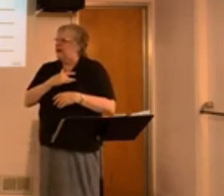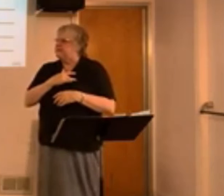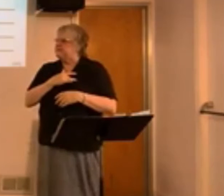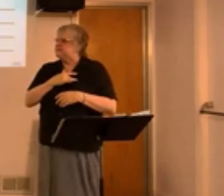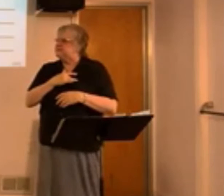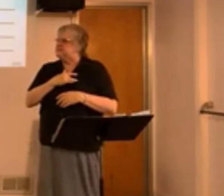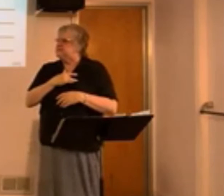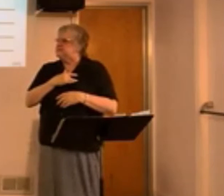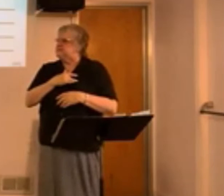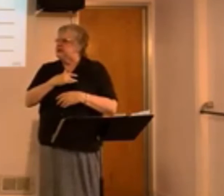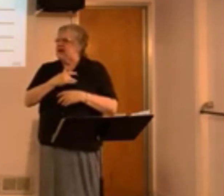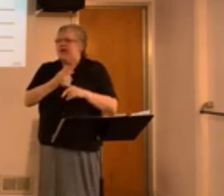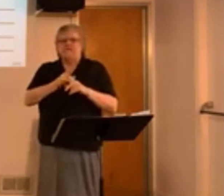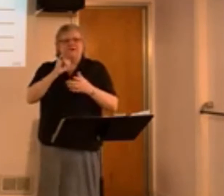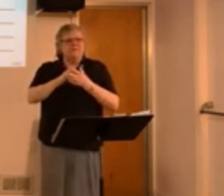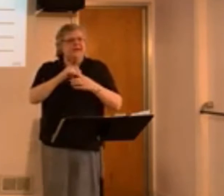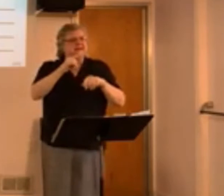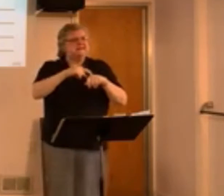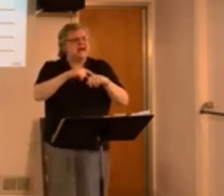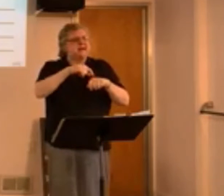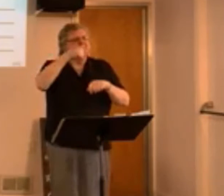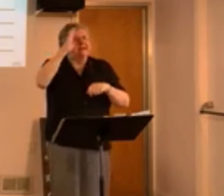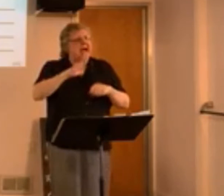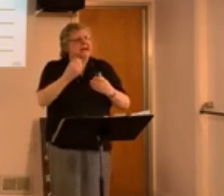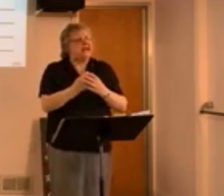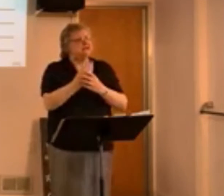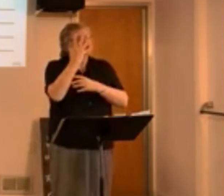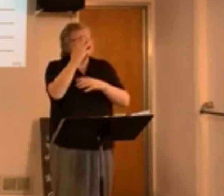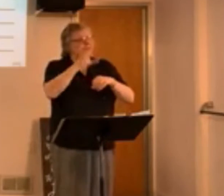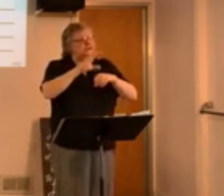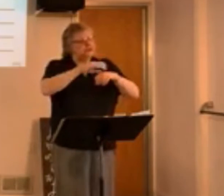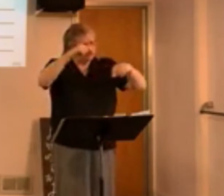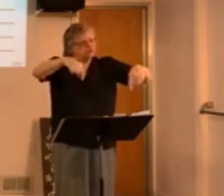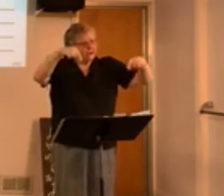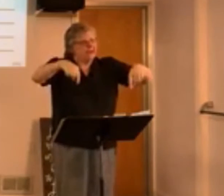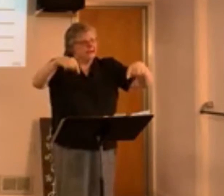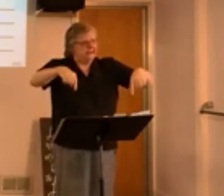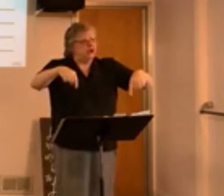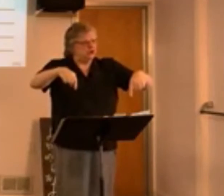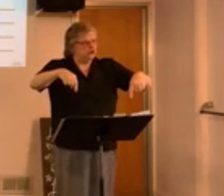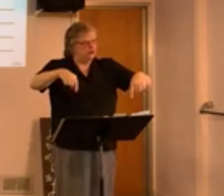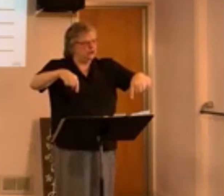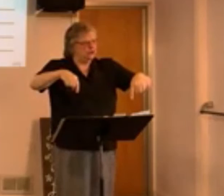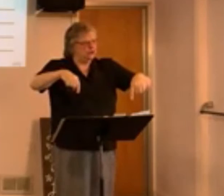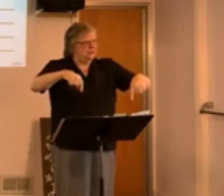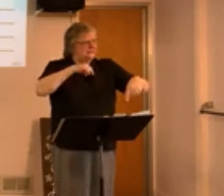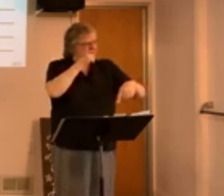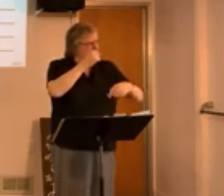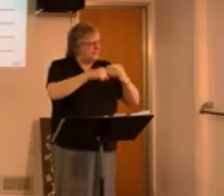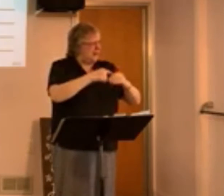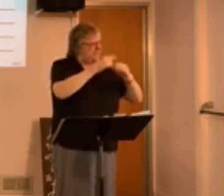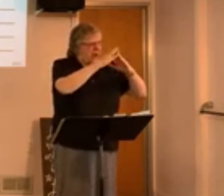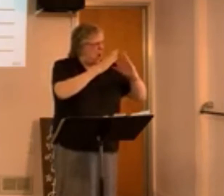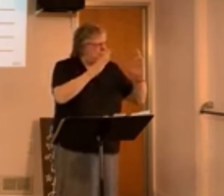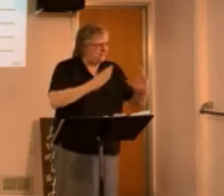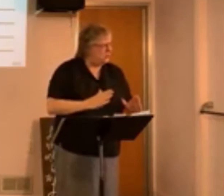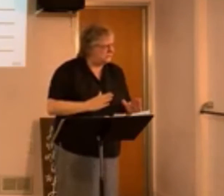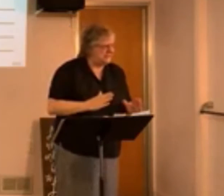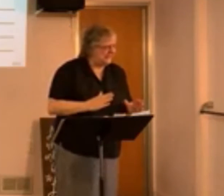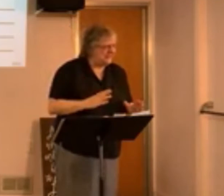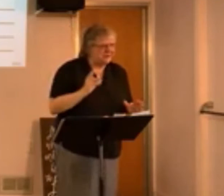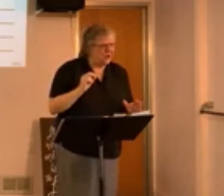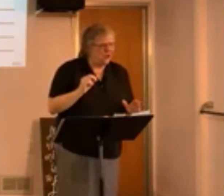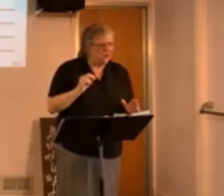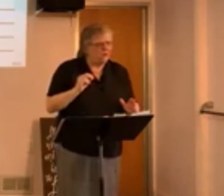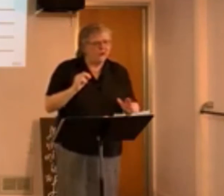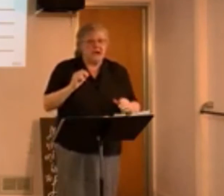up a wonderful church. He's planted us here. And so it's not just about our building. Secondly,